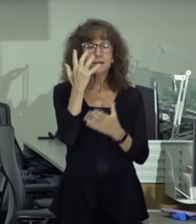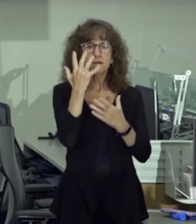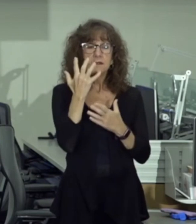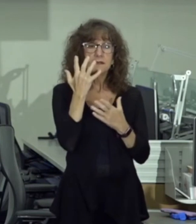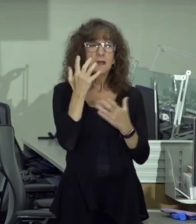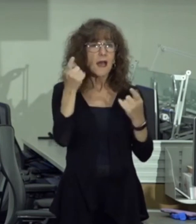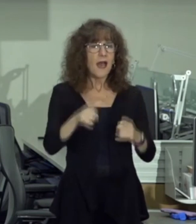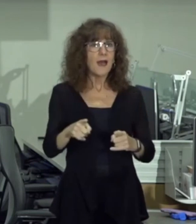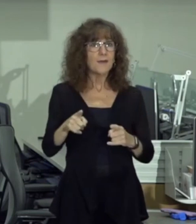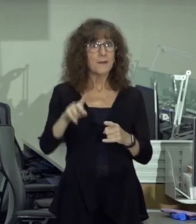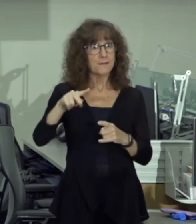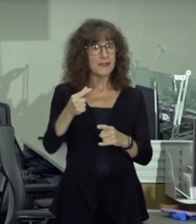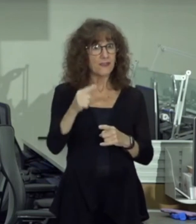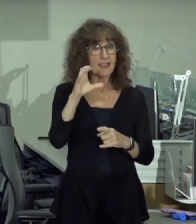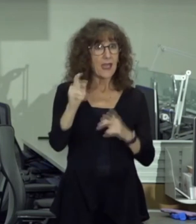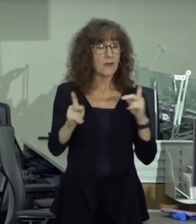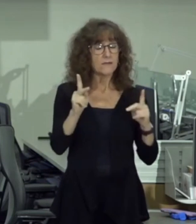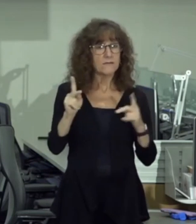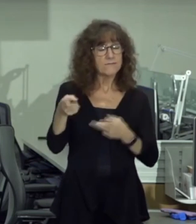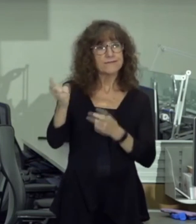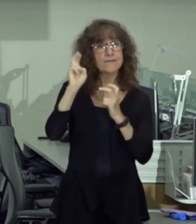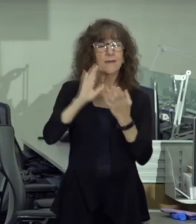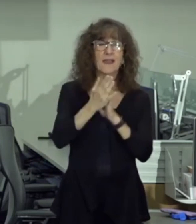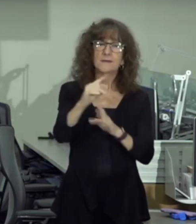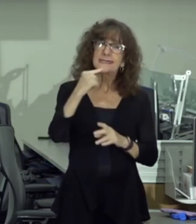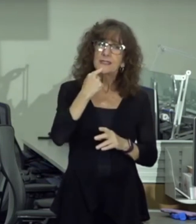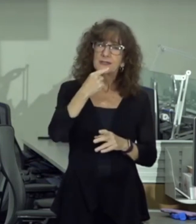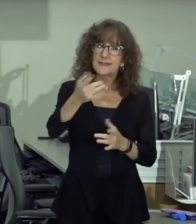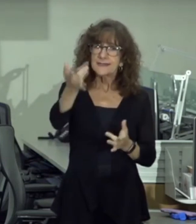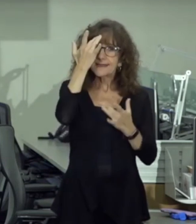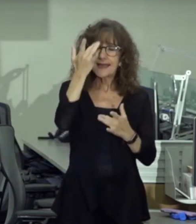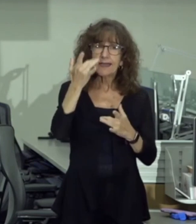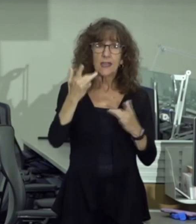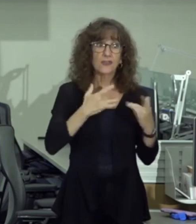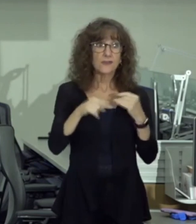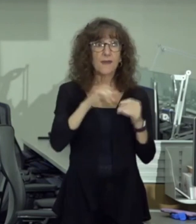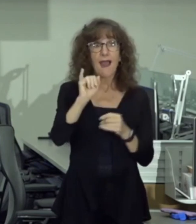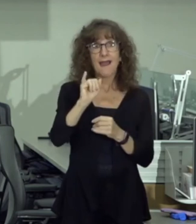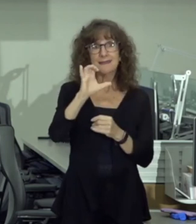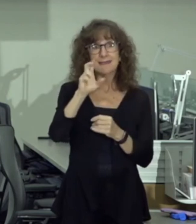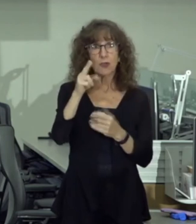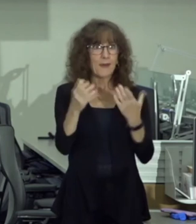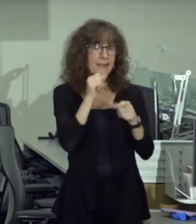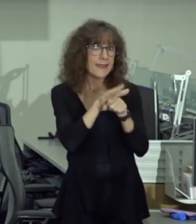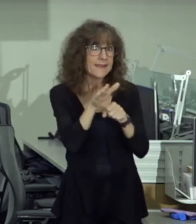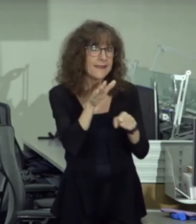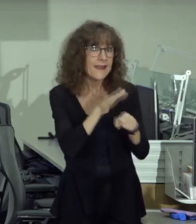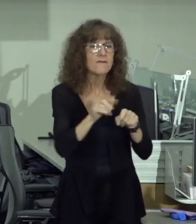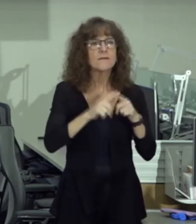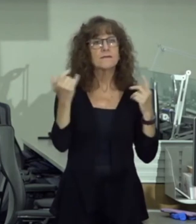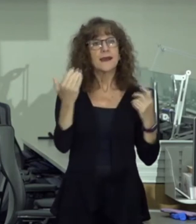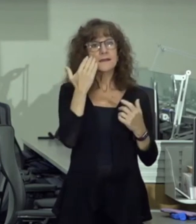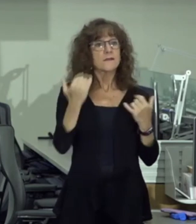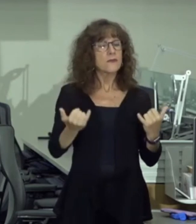Georgians become ill, they become very, very ill. And so we've had really a lot of concerns around ICU capacity. What we know now is